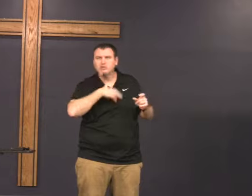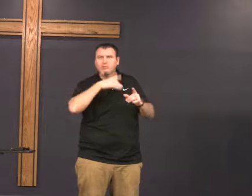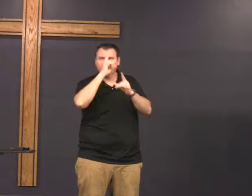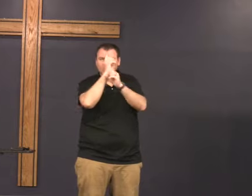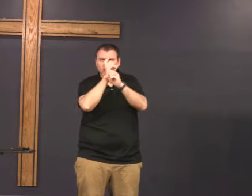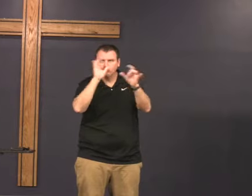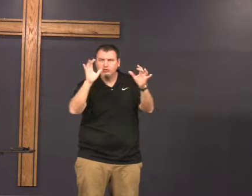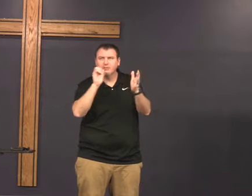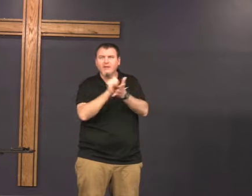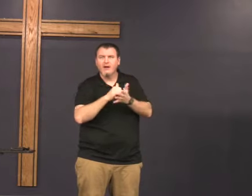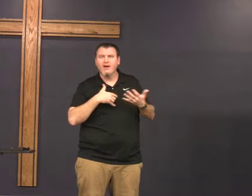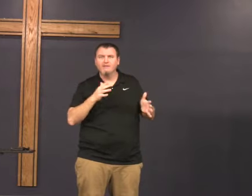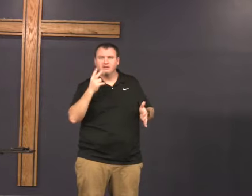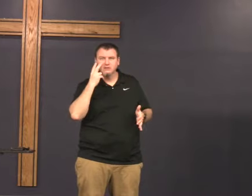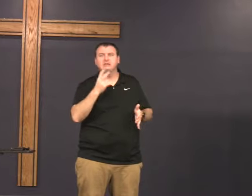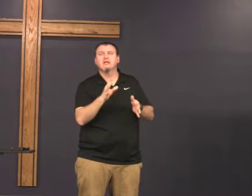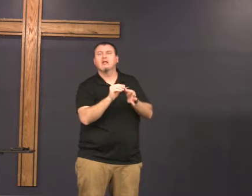God is in me.